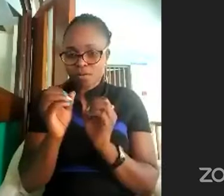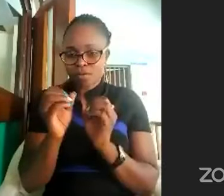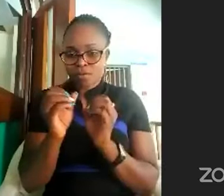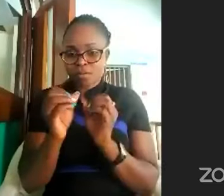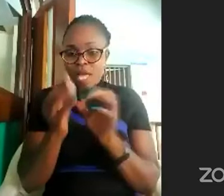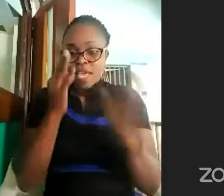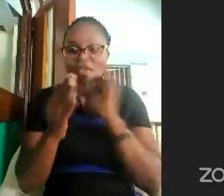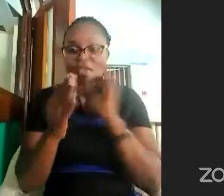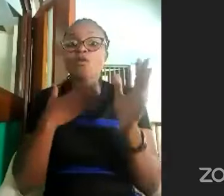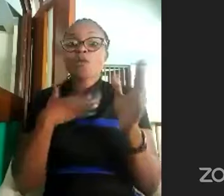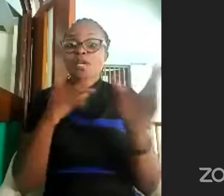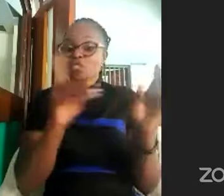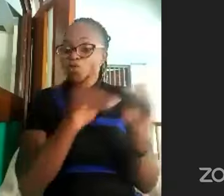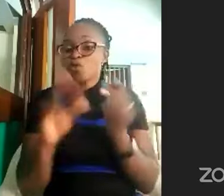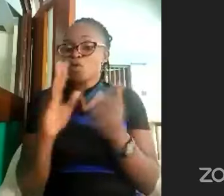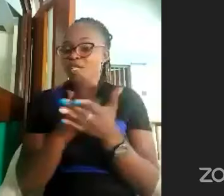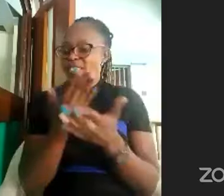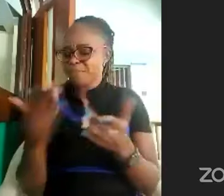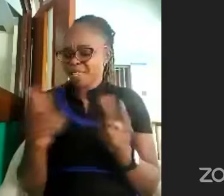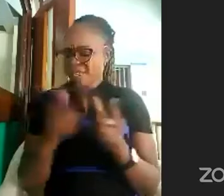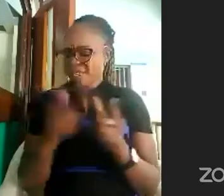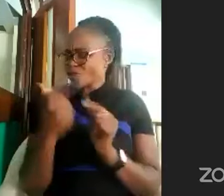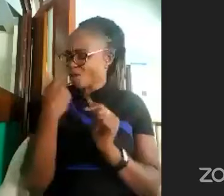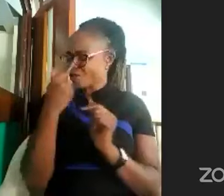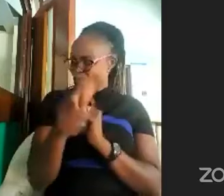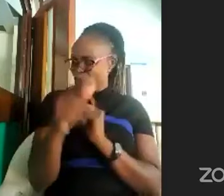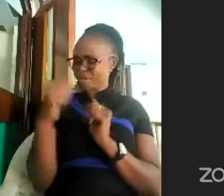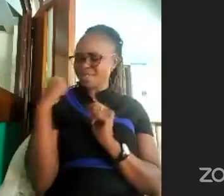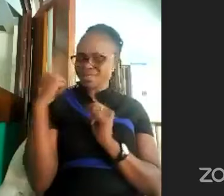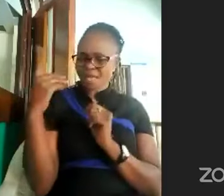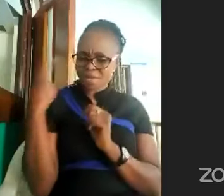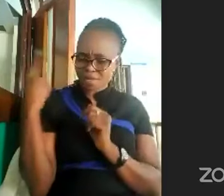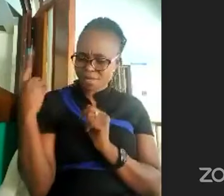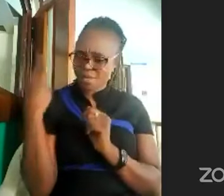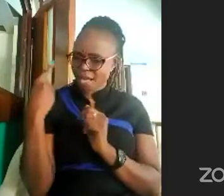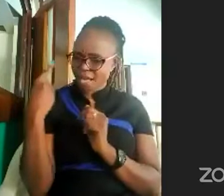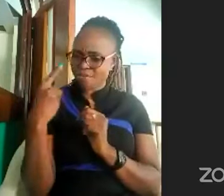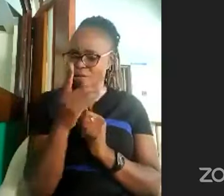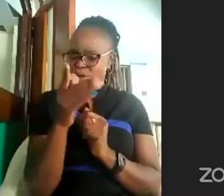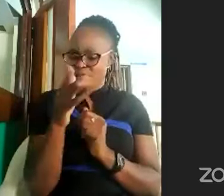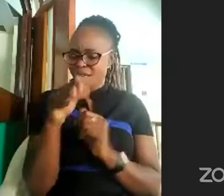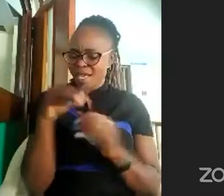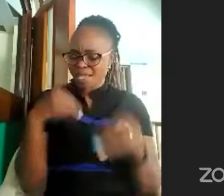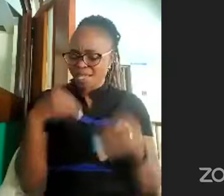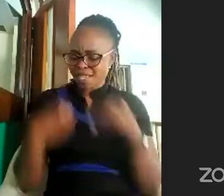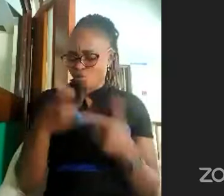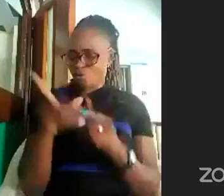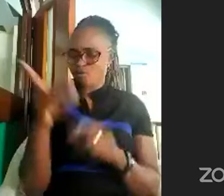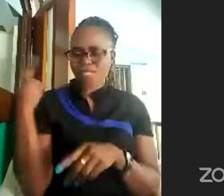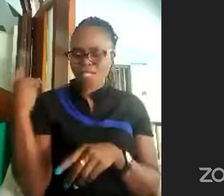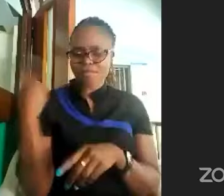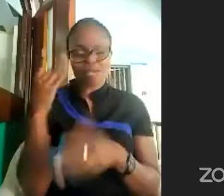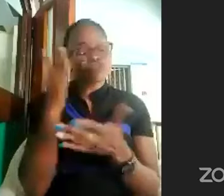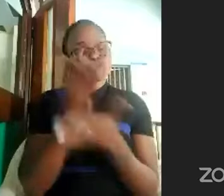like, unasumbua sana na hizi ukiwete yako. So she, sometimes I feel for her like,